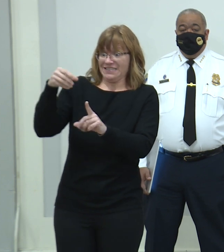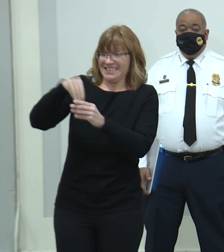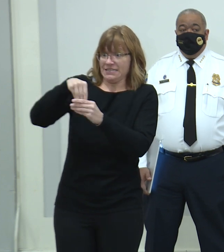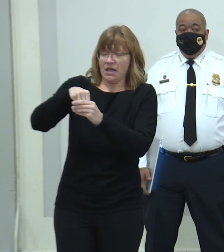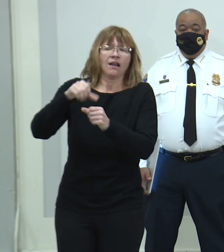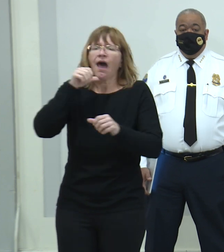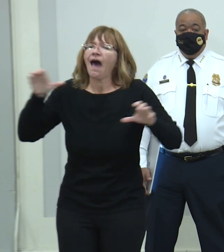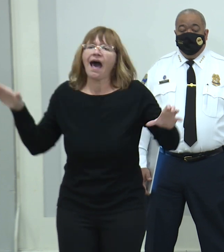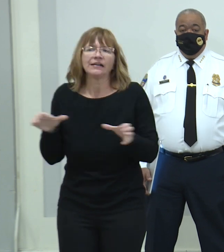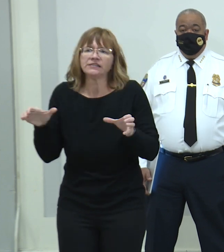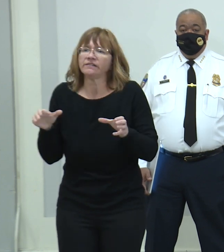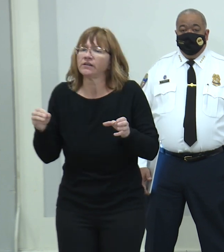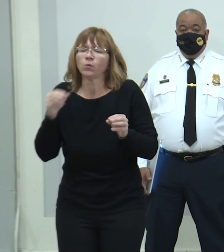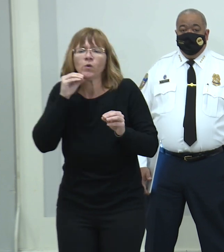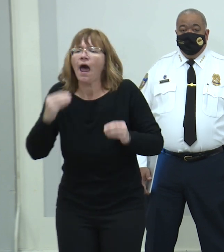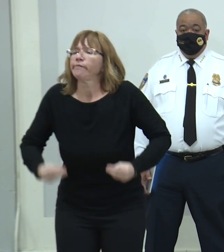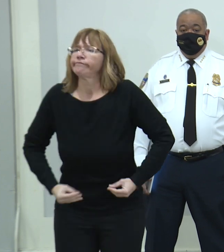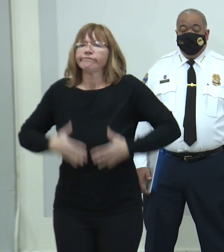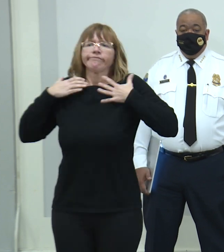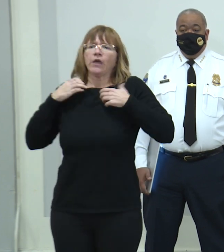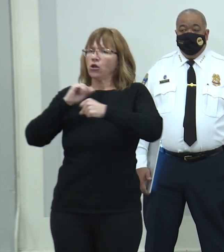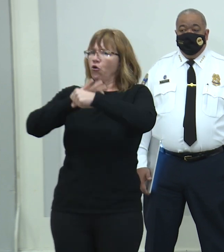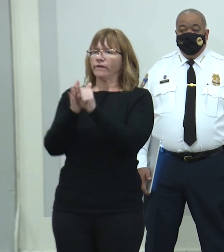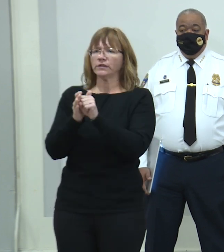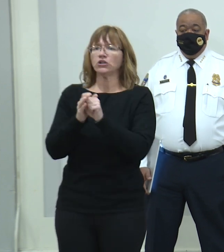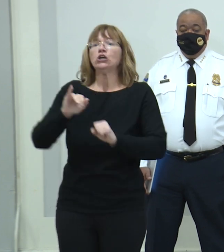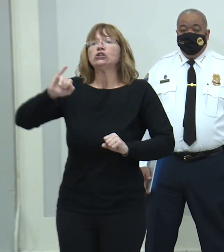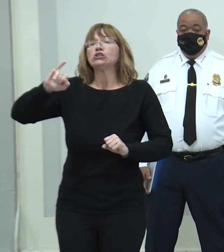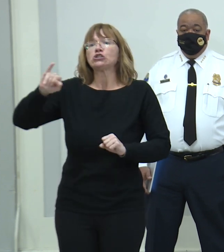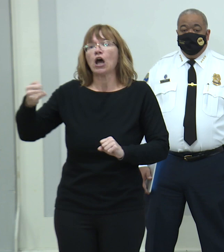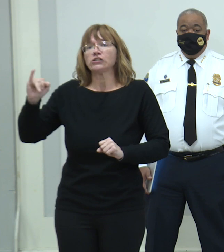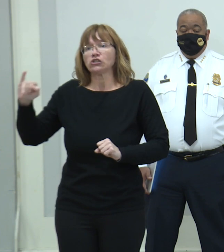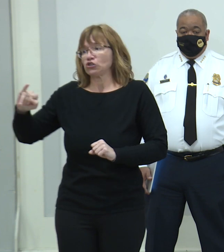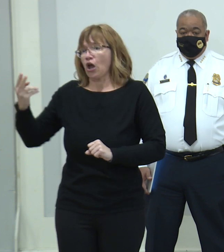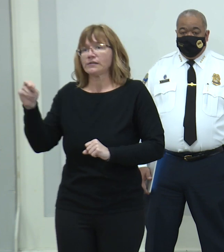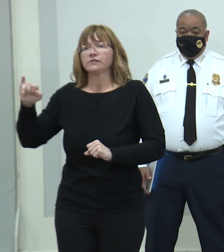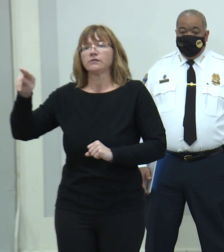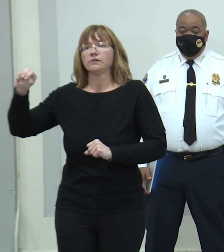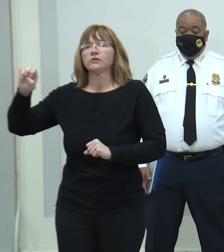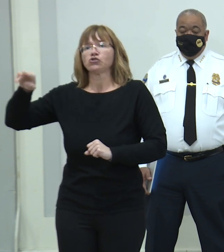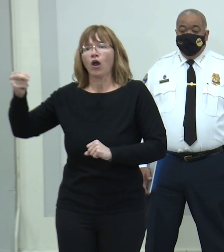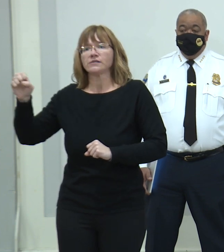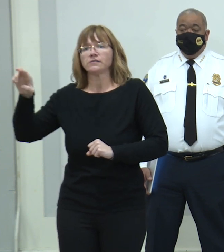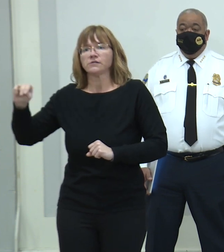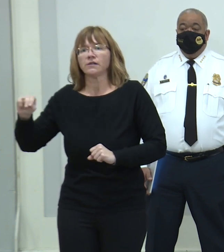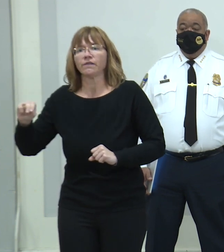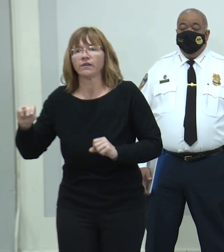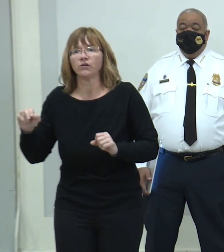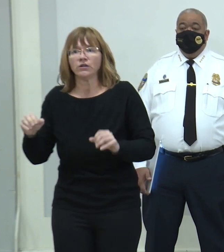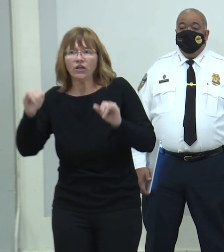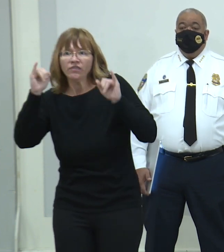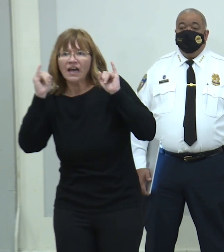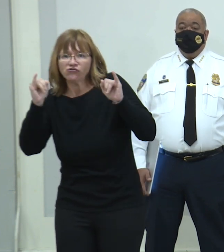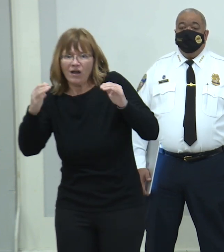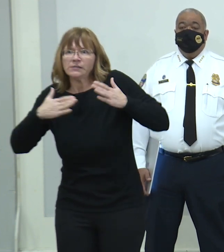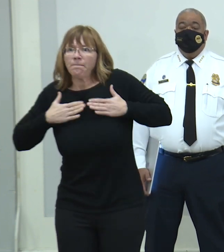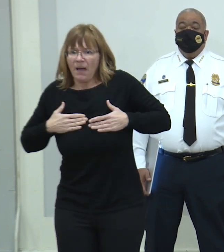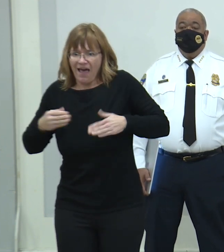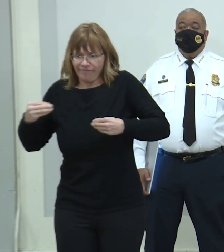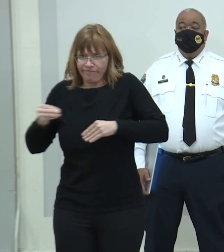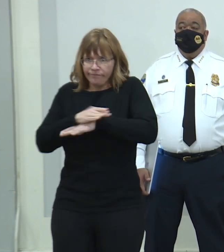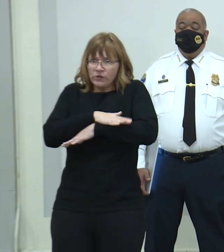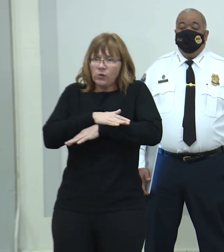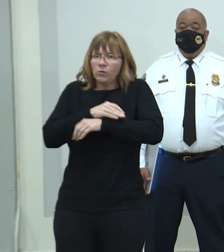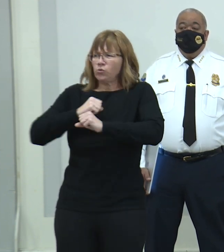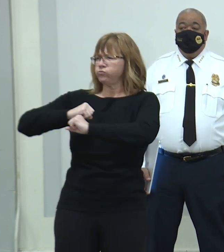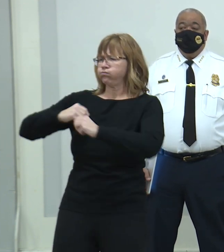The Johnson & Johnson vaccine does contain a piece of DNA that instructs your body to make the COVID-19 spike protein. This